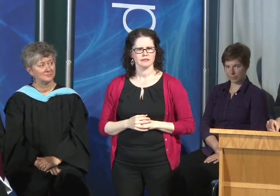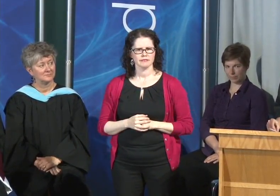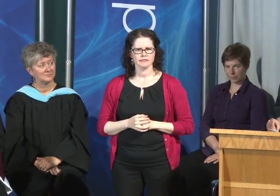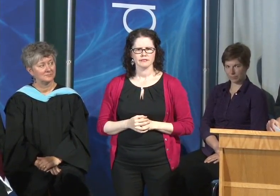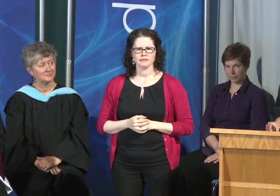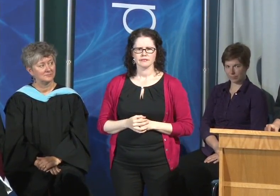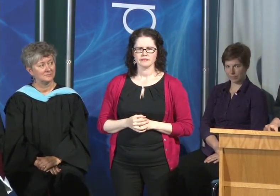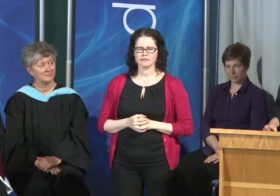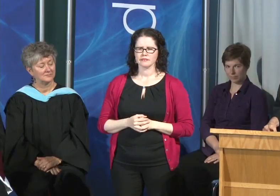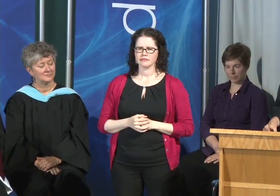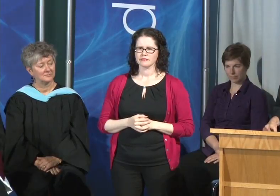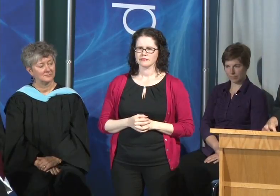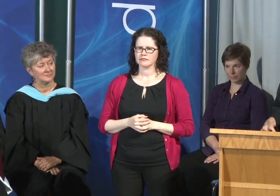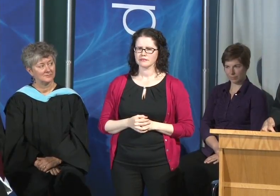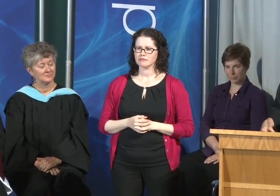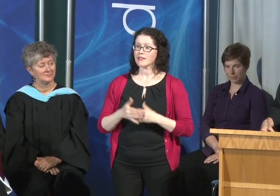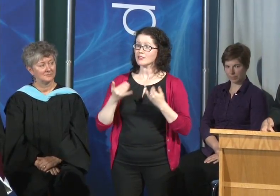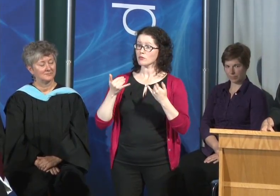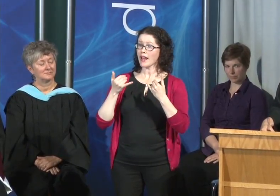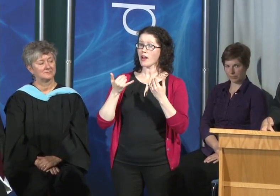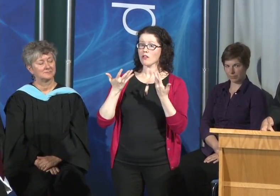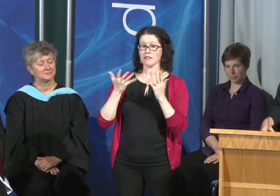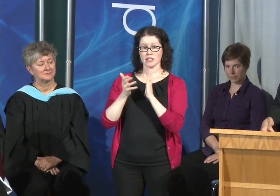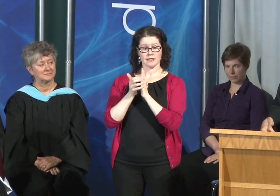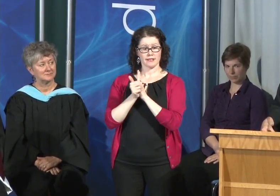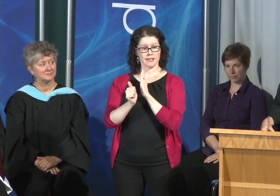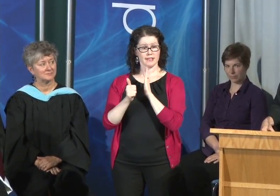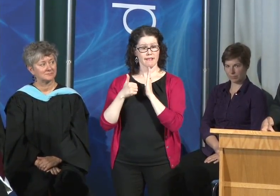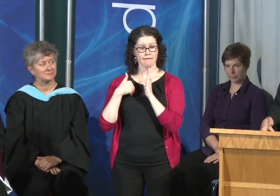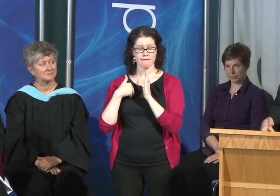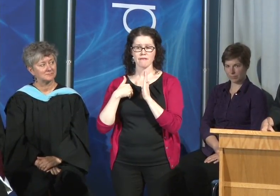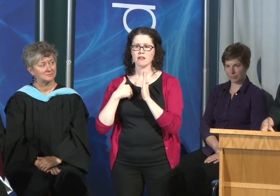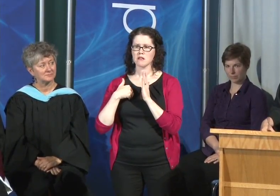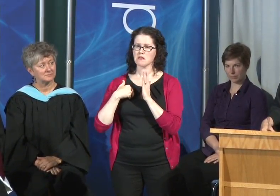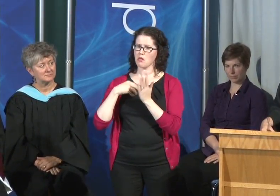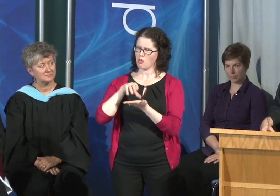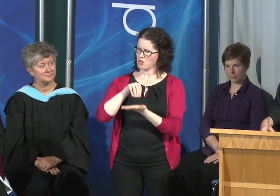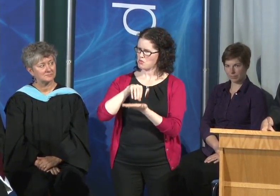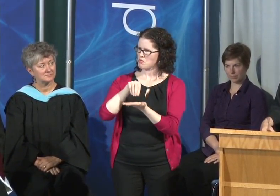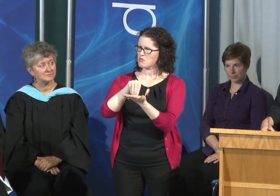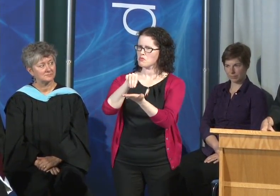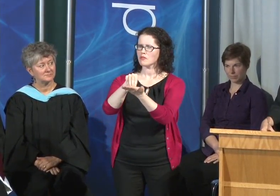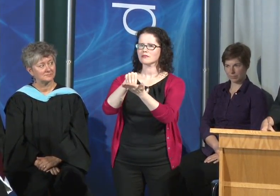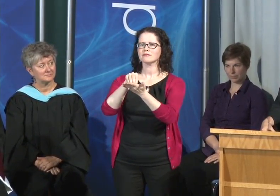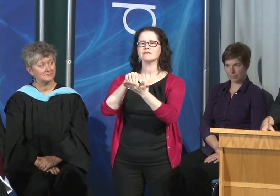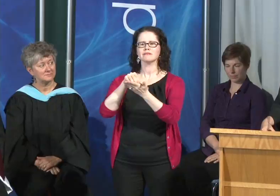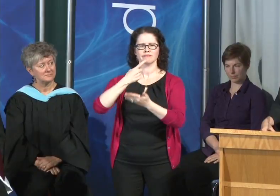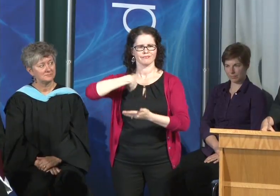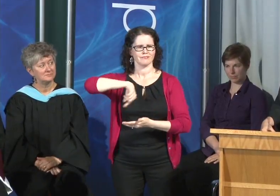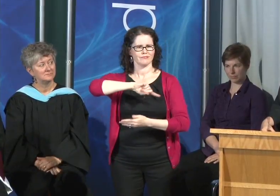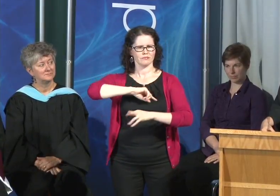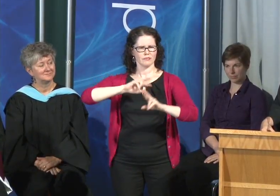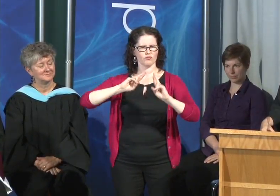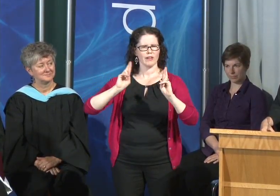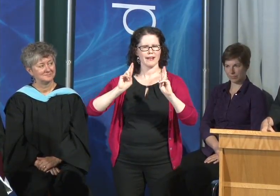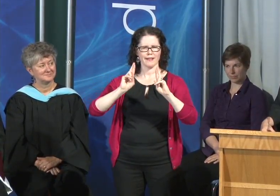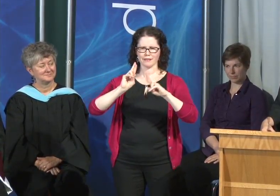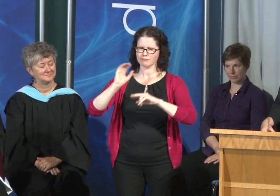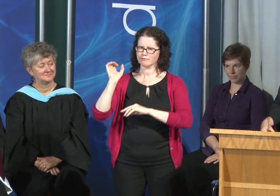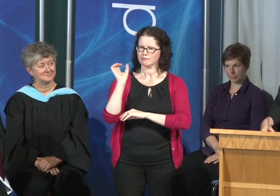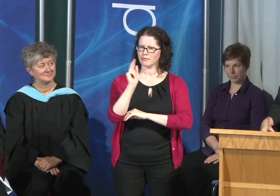arsenal of skills that we have and the information that we leave this place with, we have what it takes to go back to our